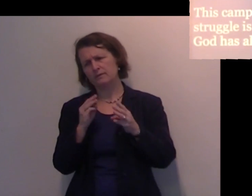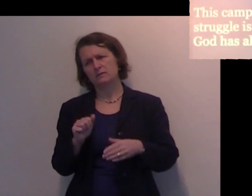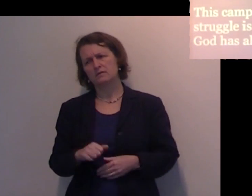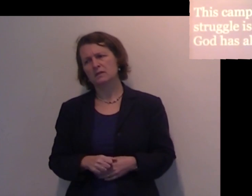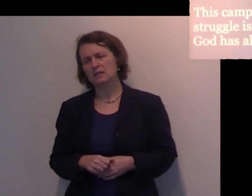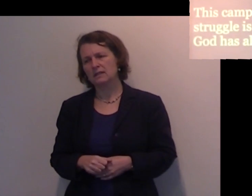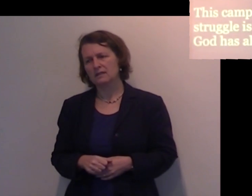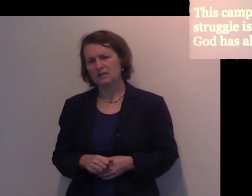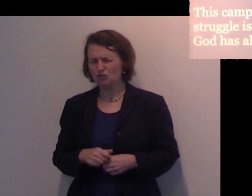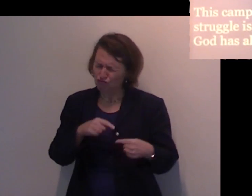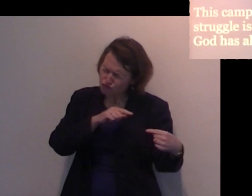This struggle is wonderful.